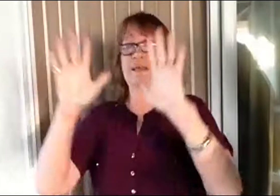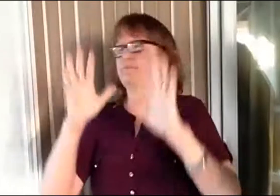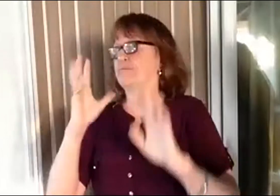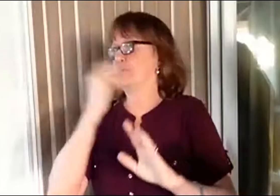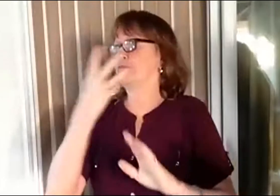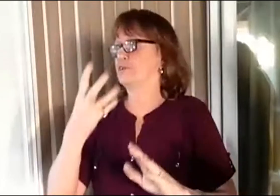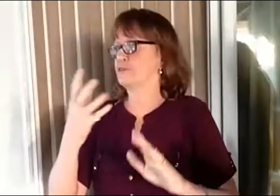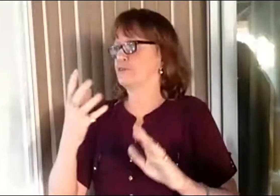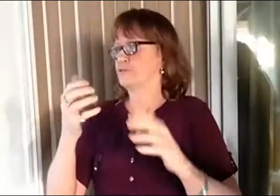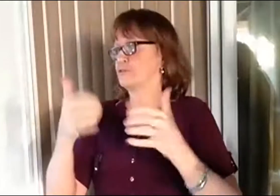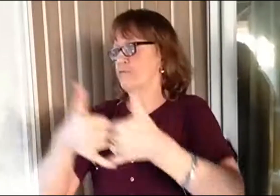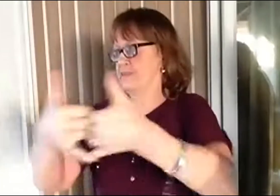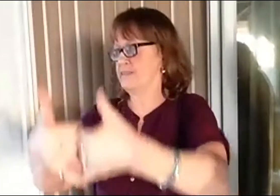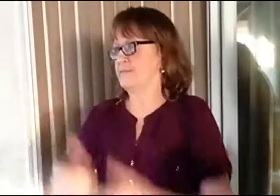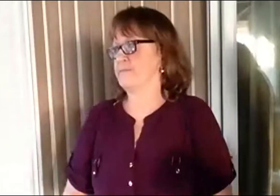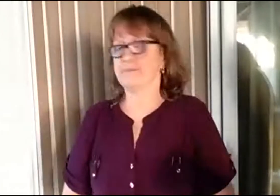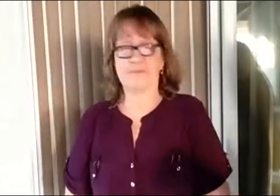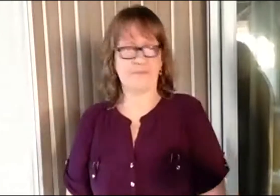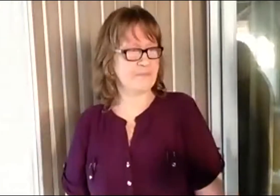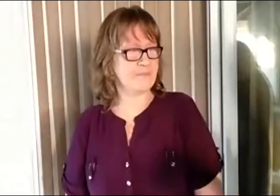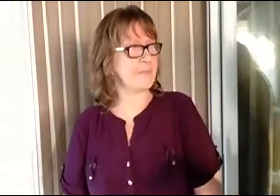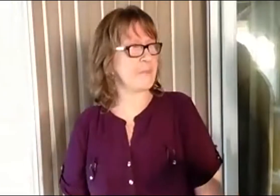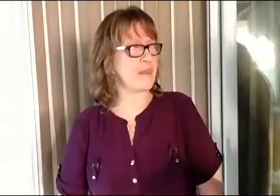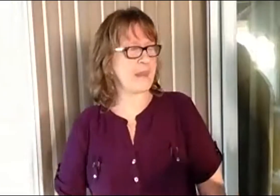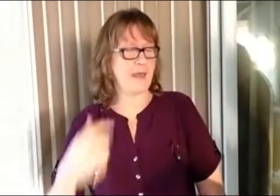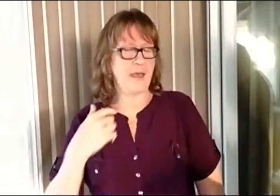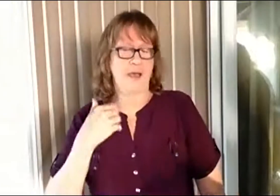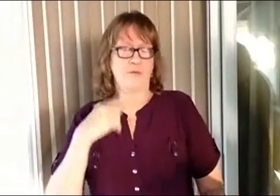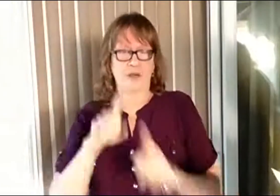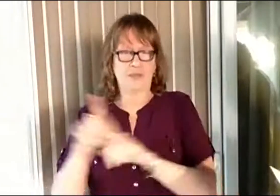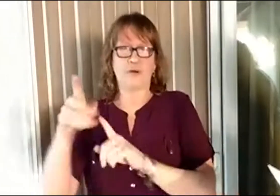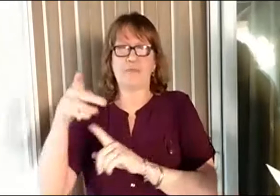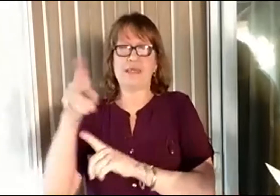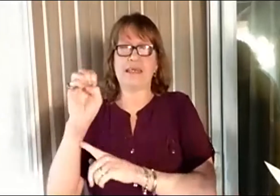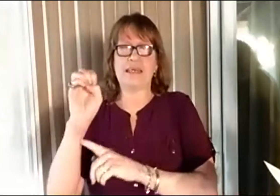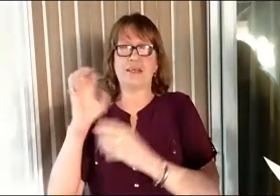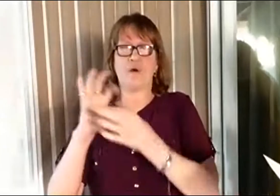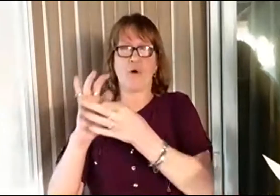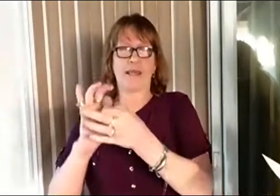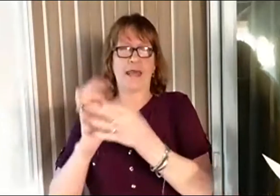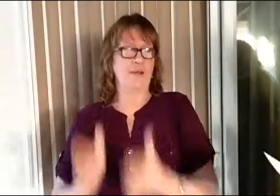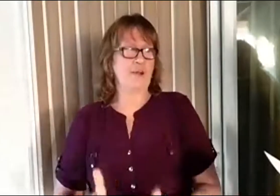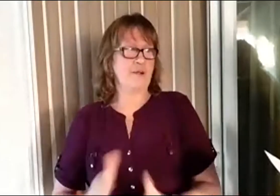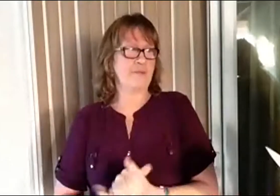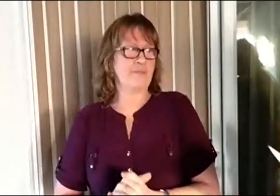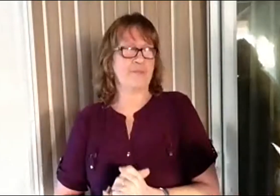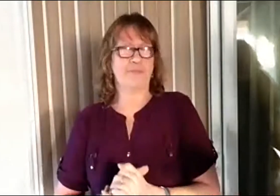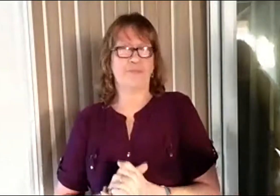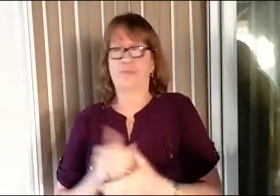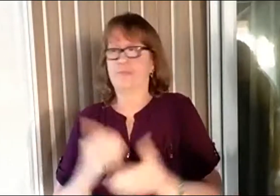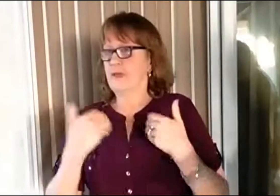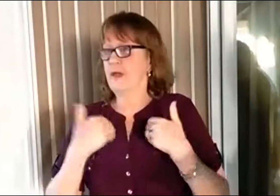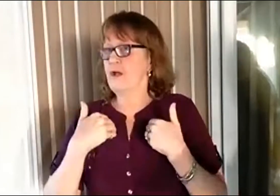great, beautiful trophies. PE coordinator. Was also PE coordinator. Got 3 new